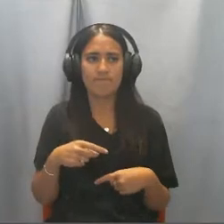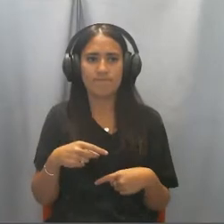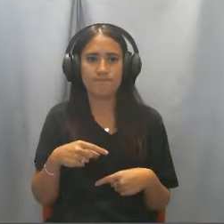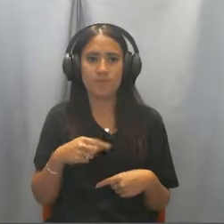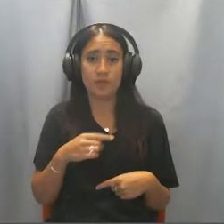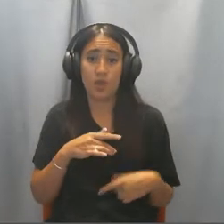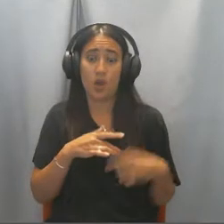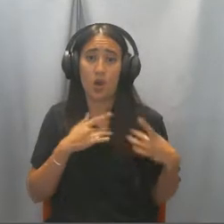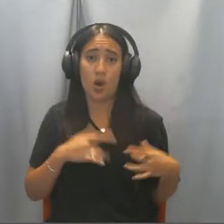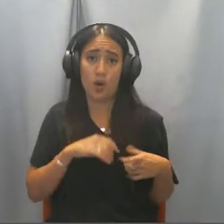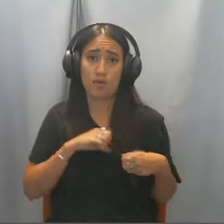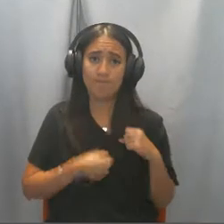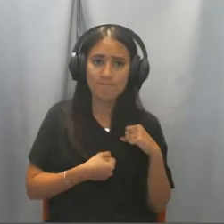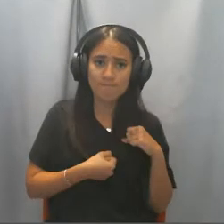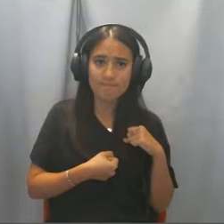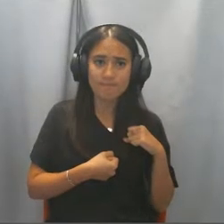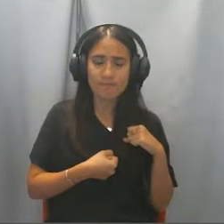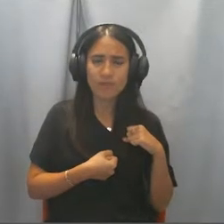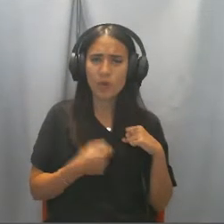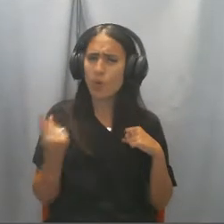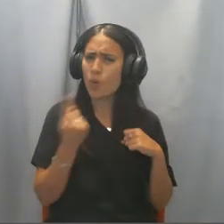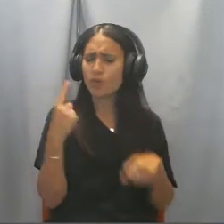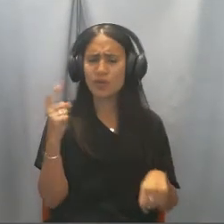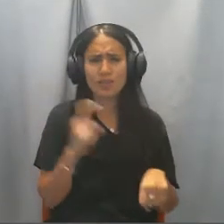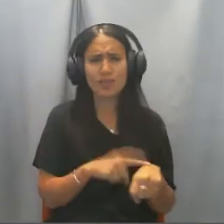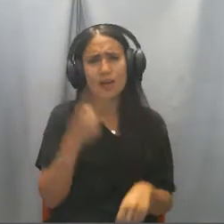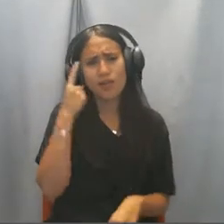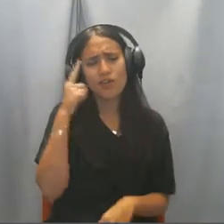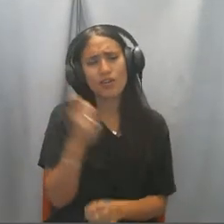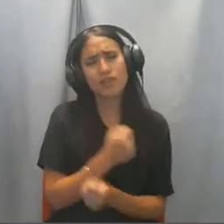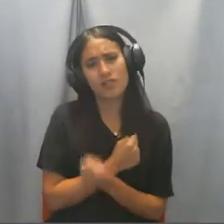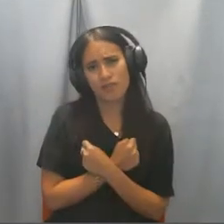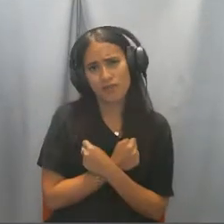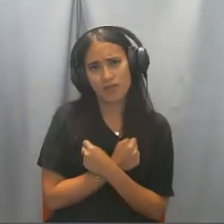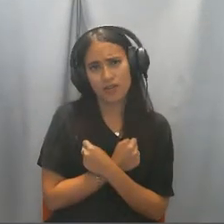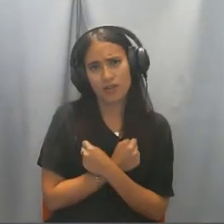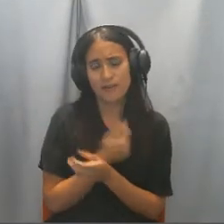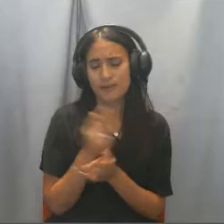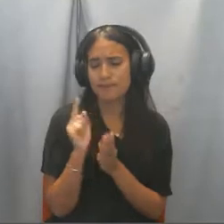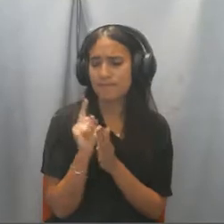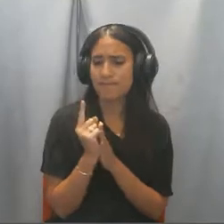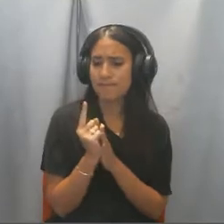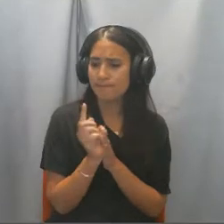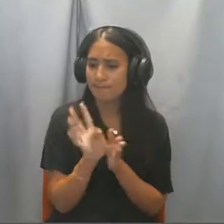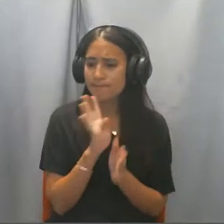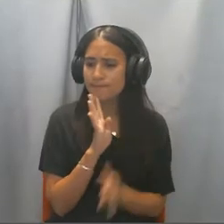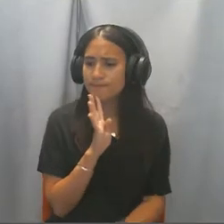for loving, and but an instant, so to speak, for that."